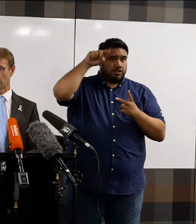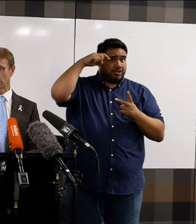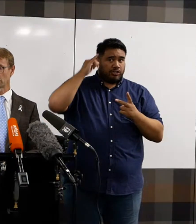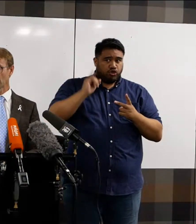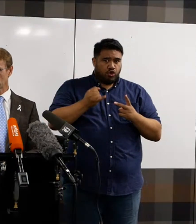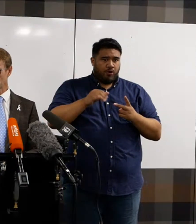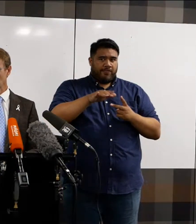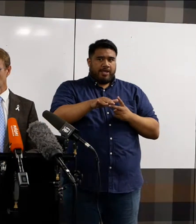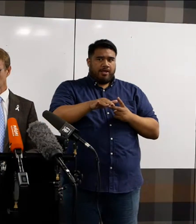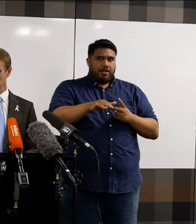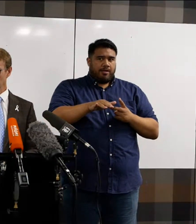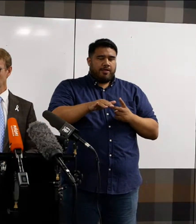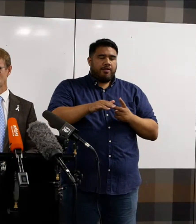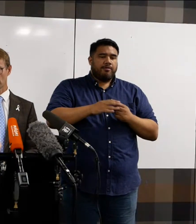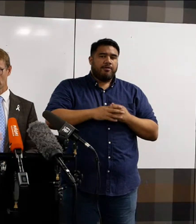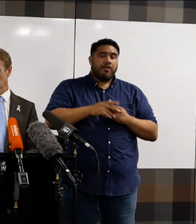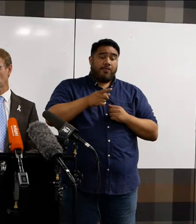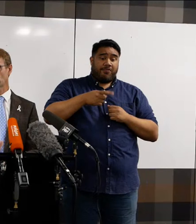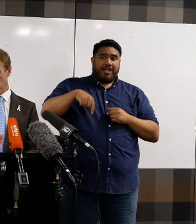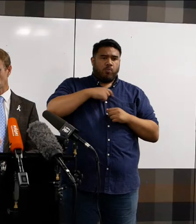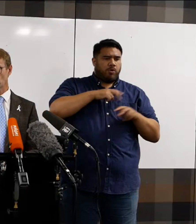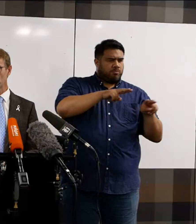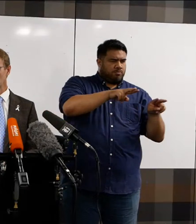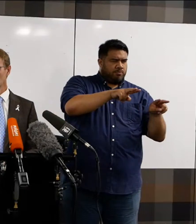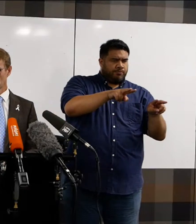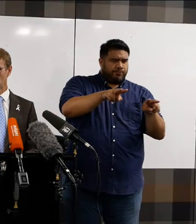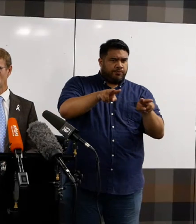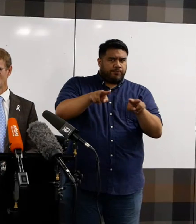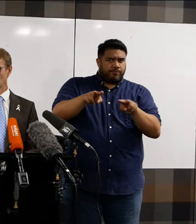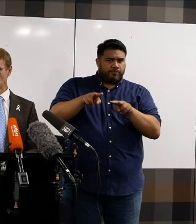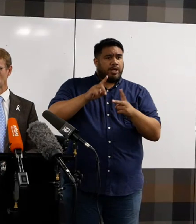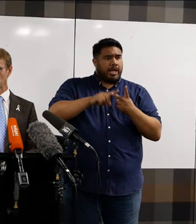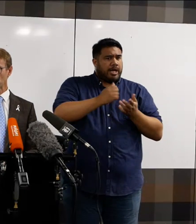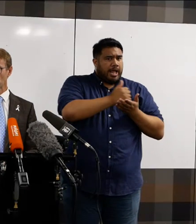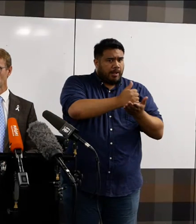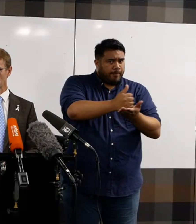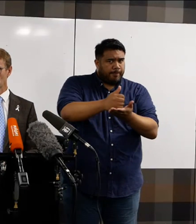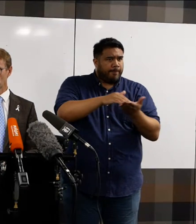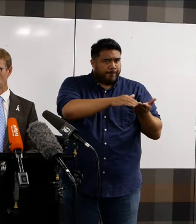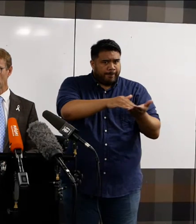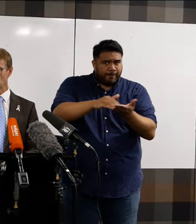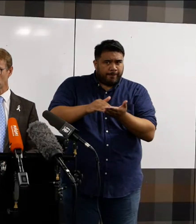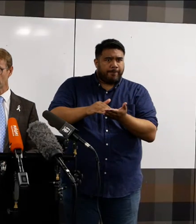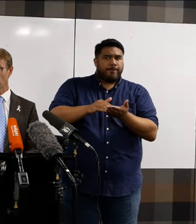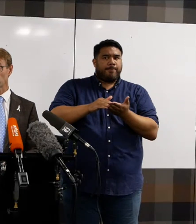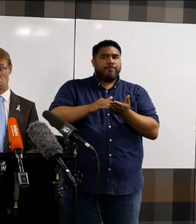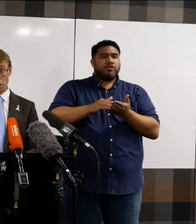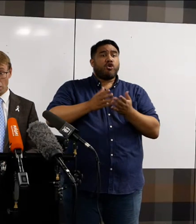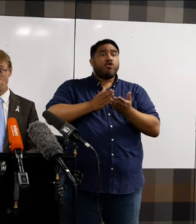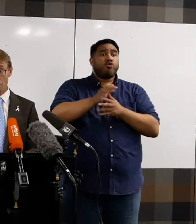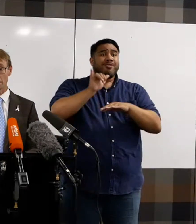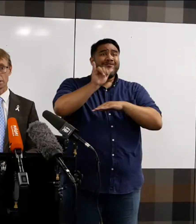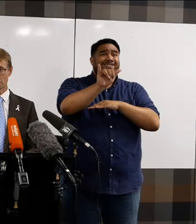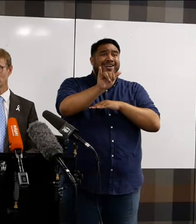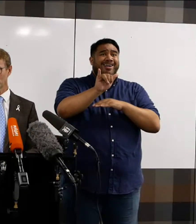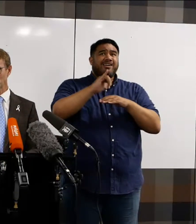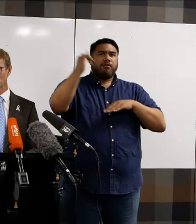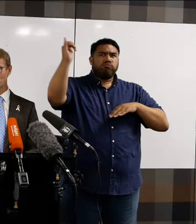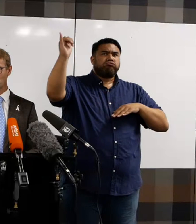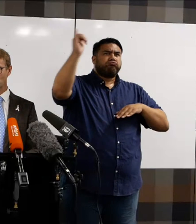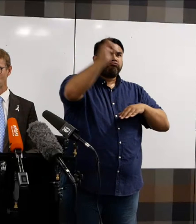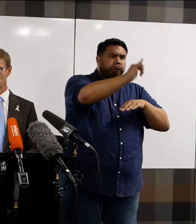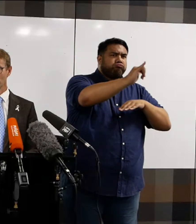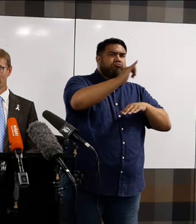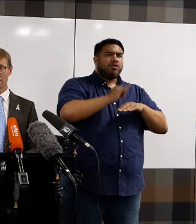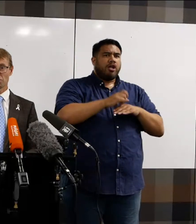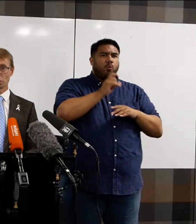to indicate if they've got any symptoms, and those staff also will be checking up and down the plane during the flight. It's quite a long flight, just to make